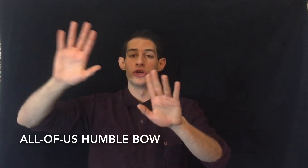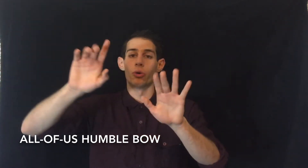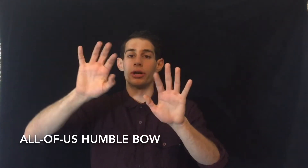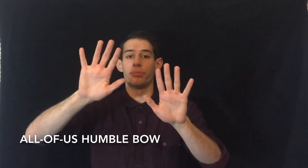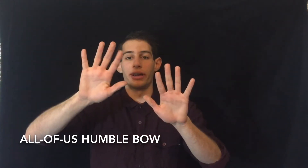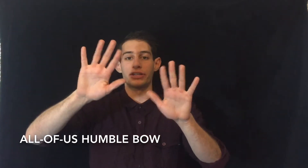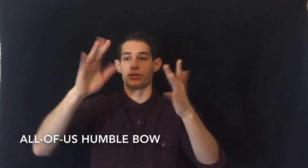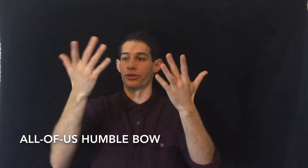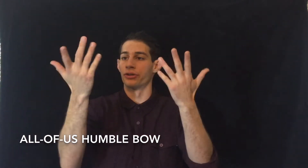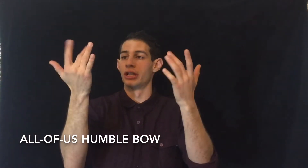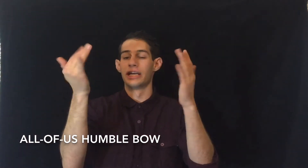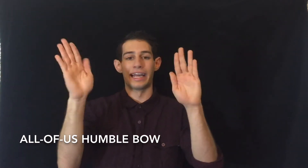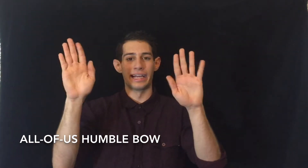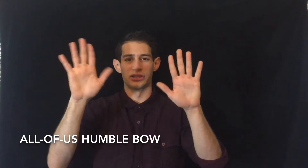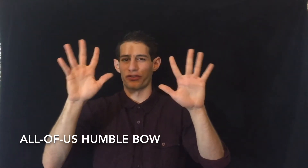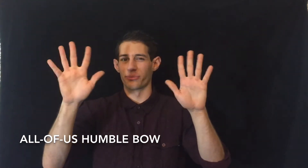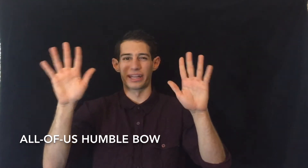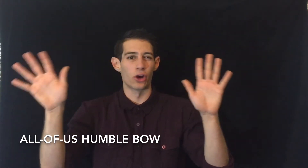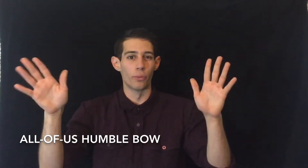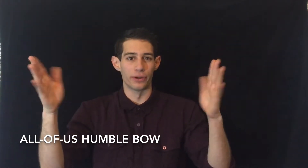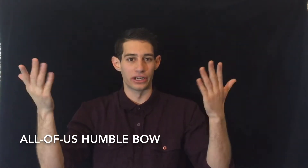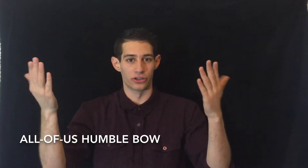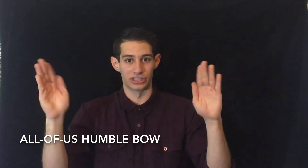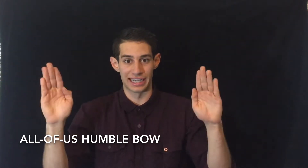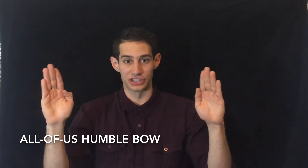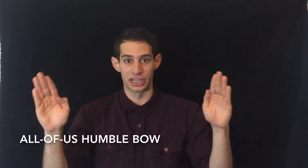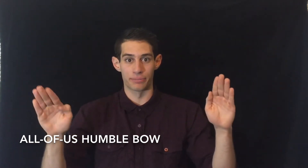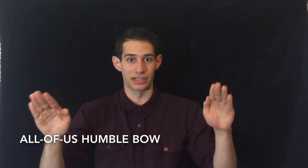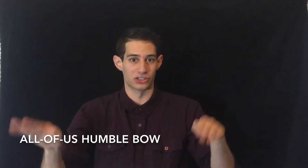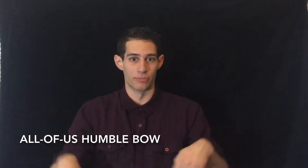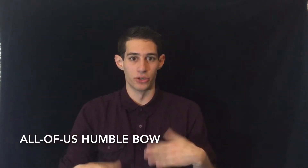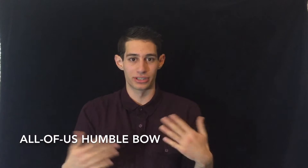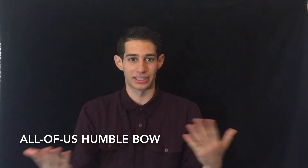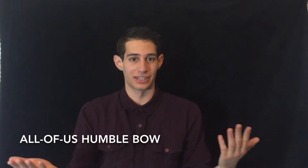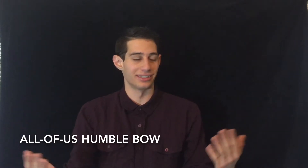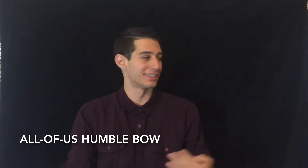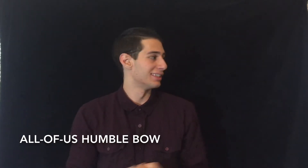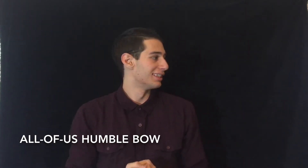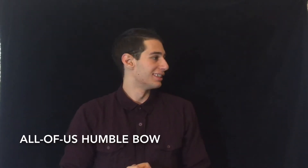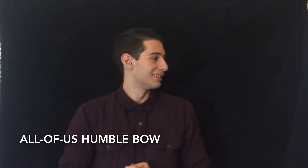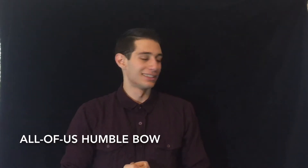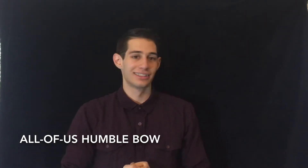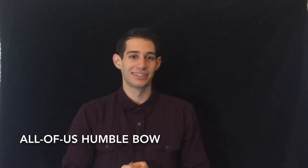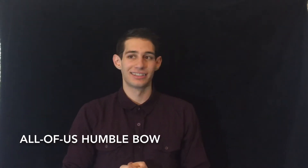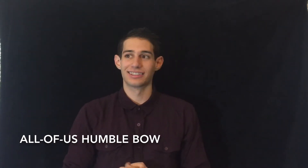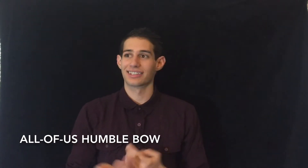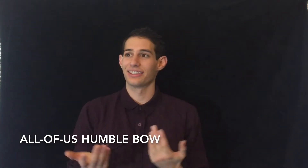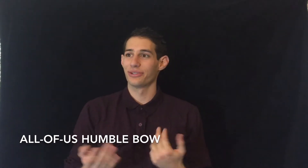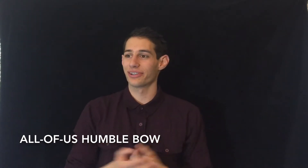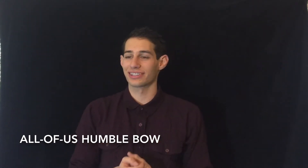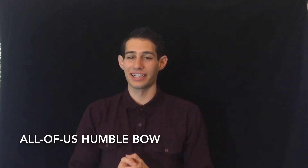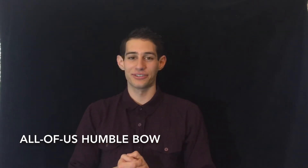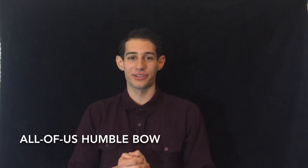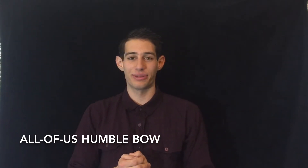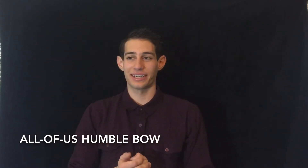want to break your hands from like opening or this handshake, because the music does... Can you hear the sirens in the